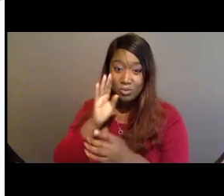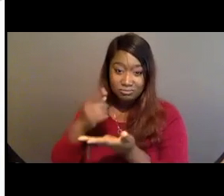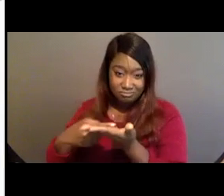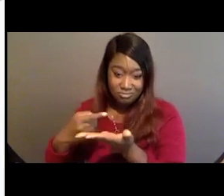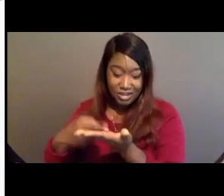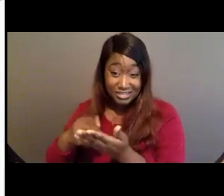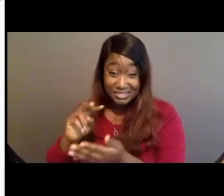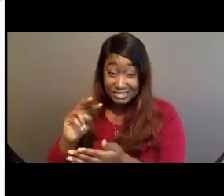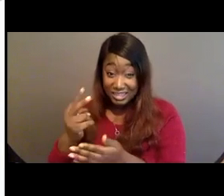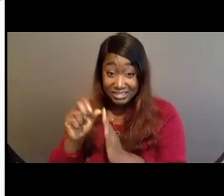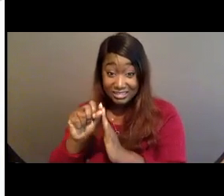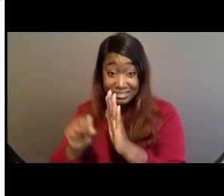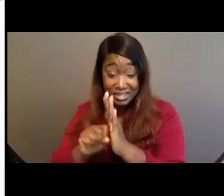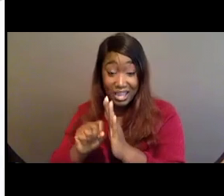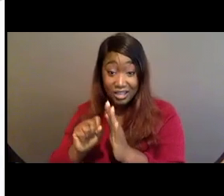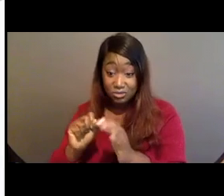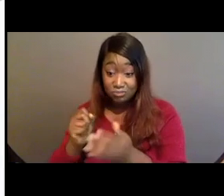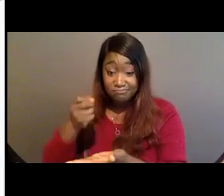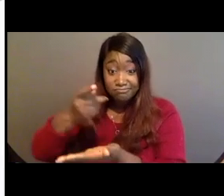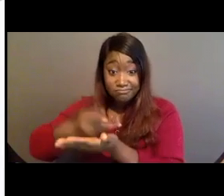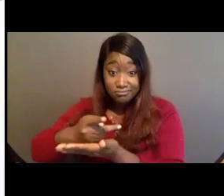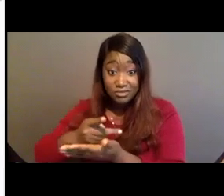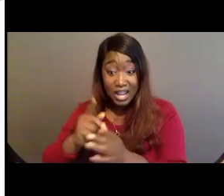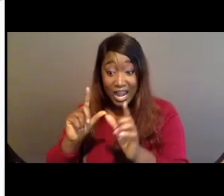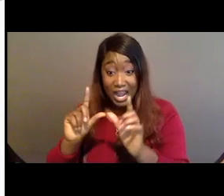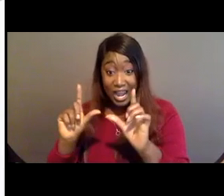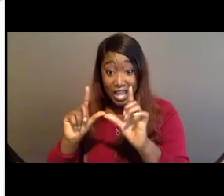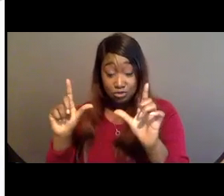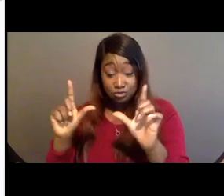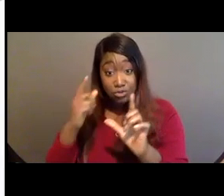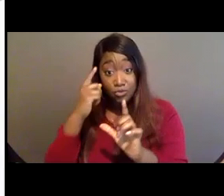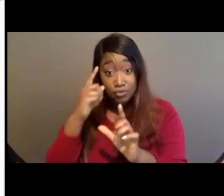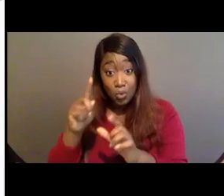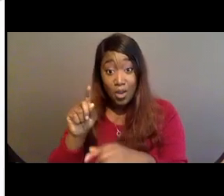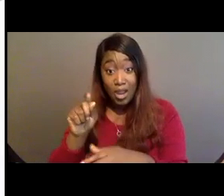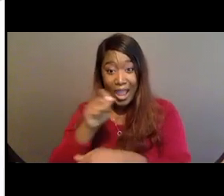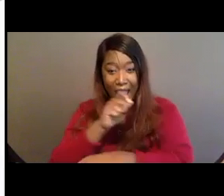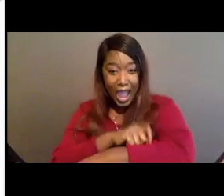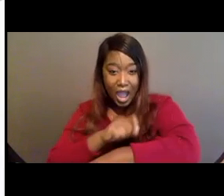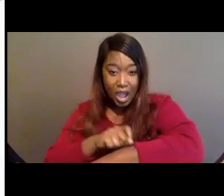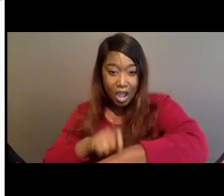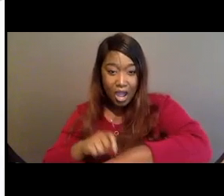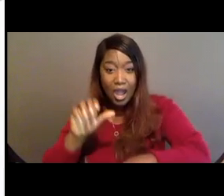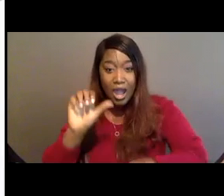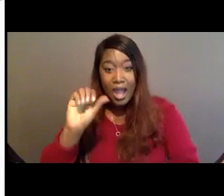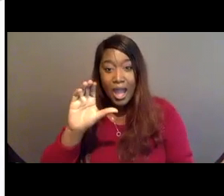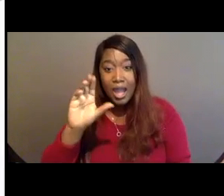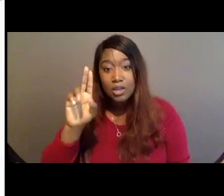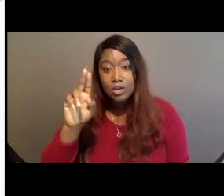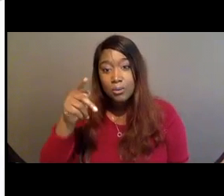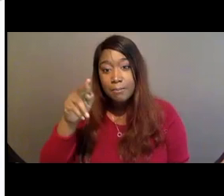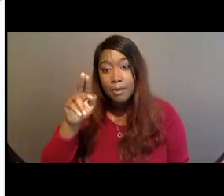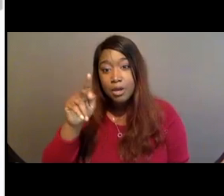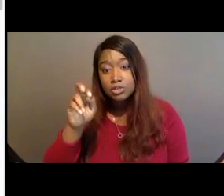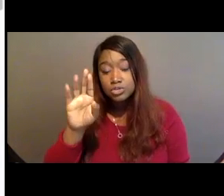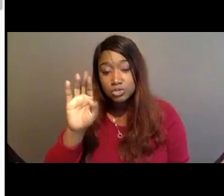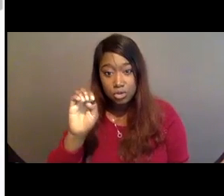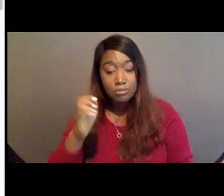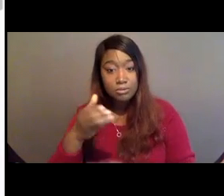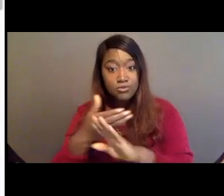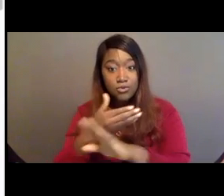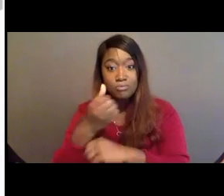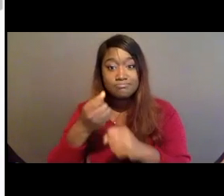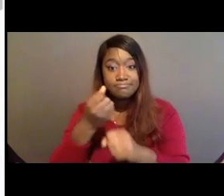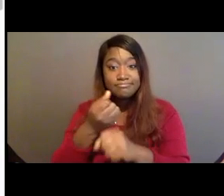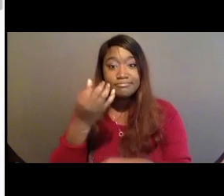of acupuncture in 1976. So before that, when it was practiced within the Chinese community,